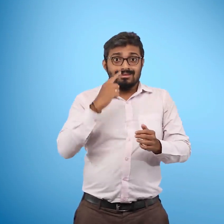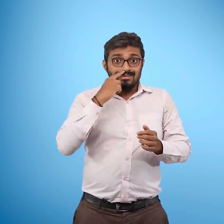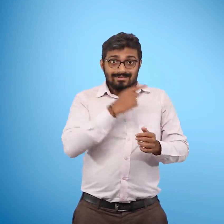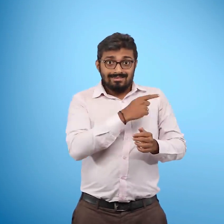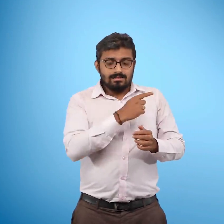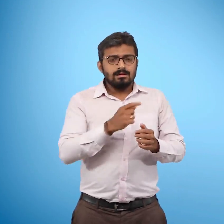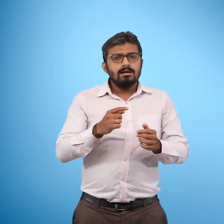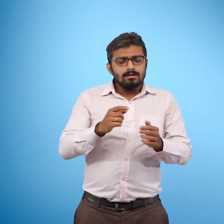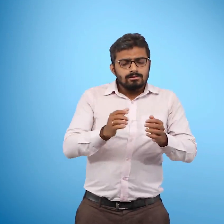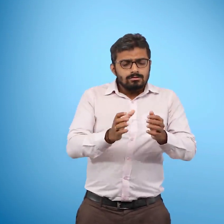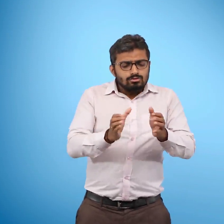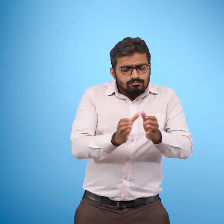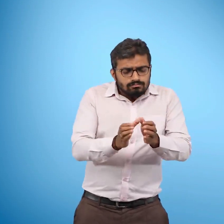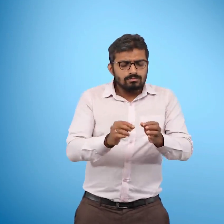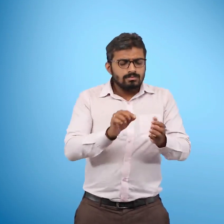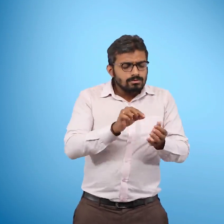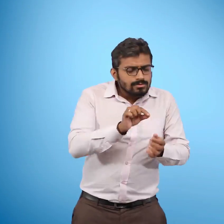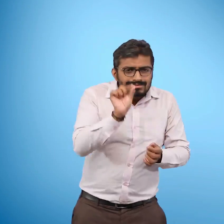She made groups of 5 with them.